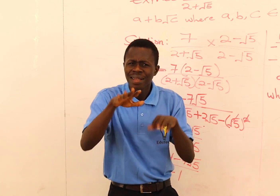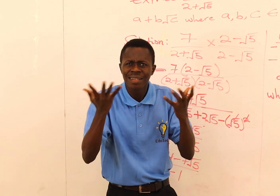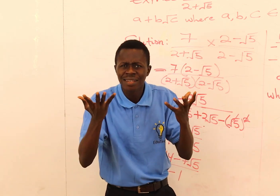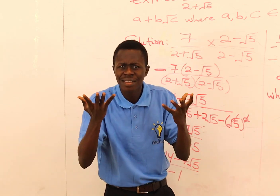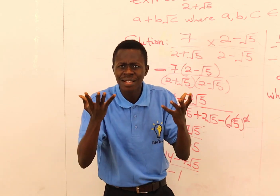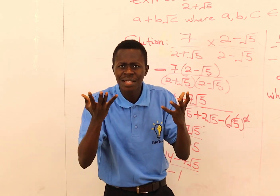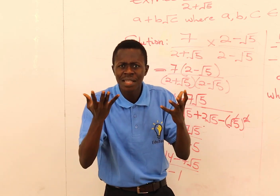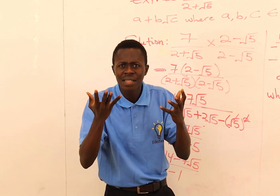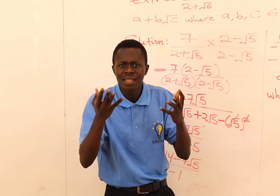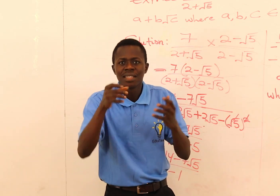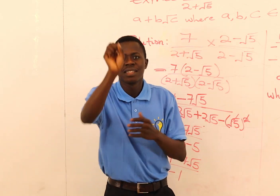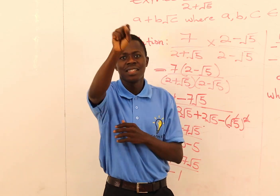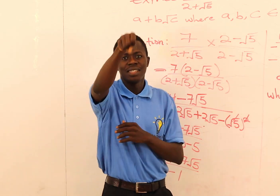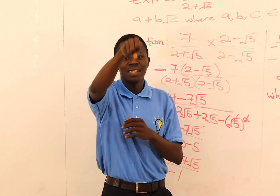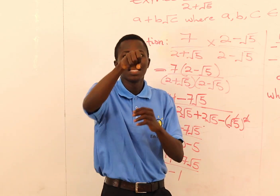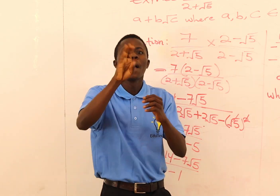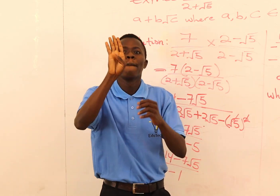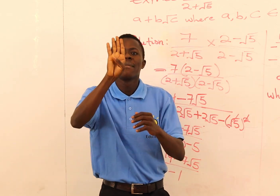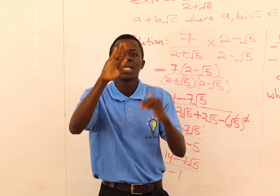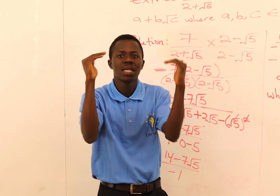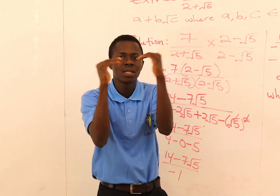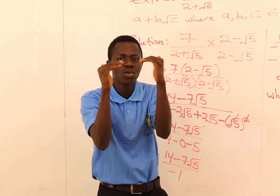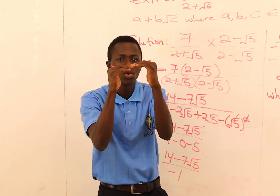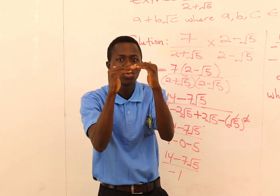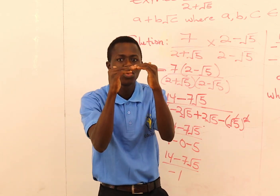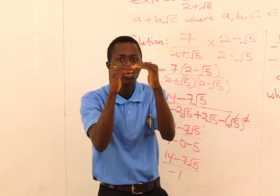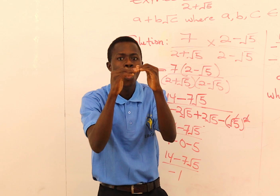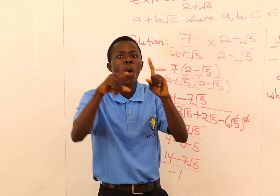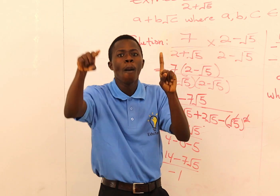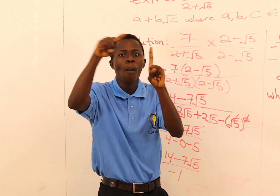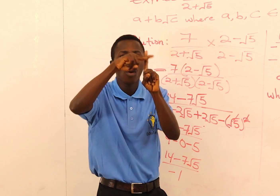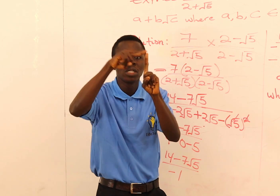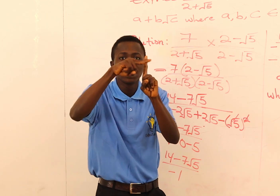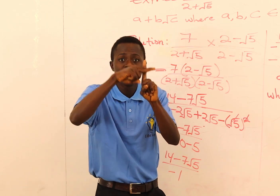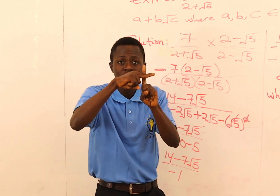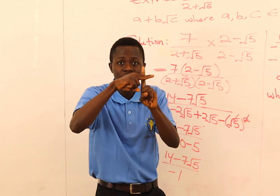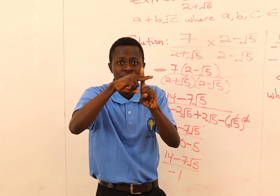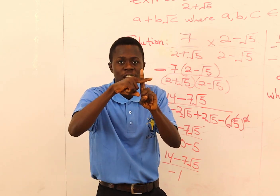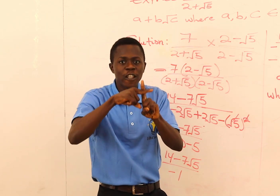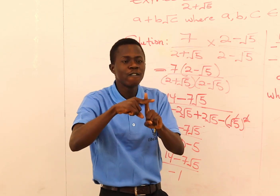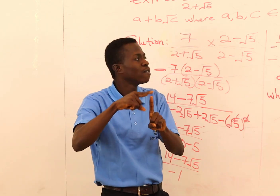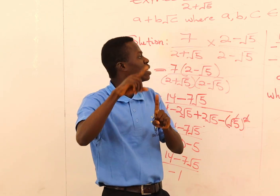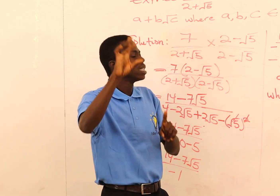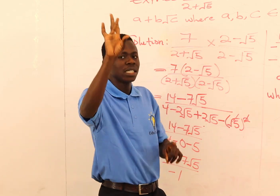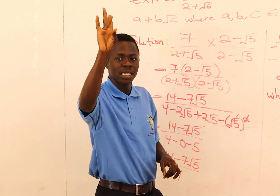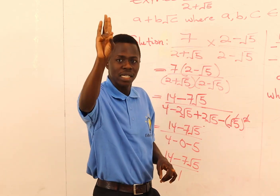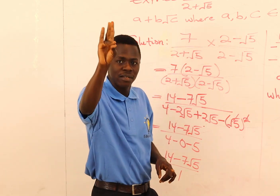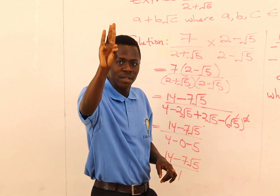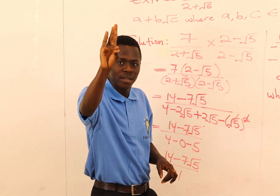be, yes, b would be equal to 7 plus 7.